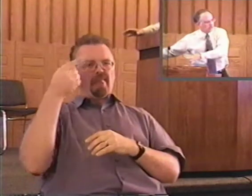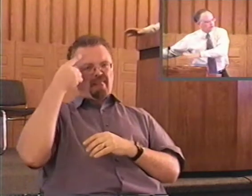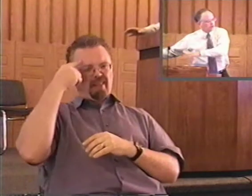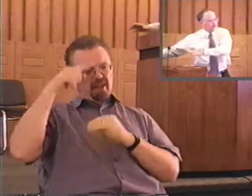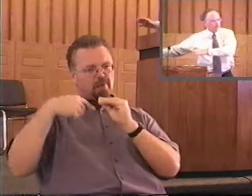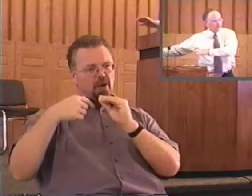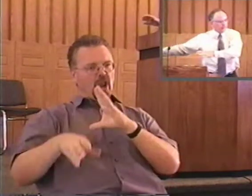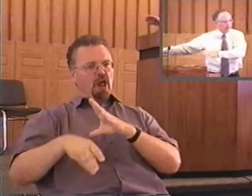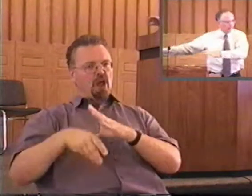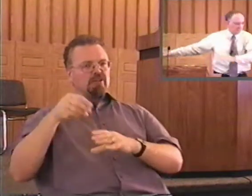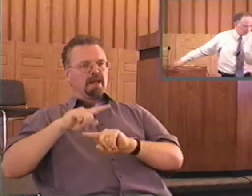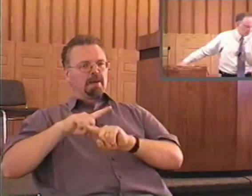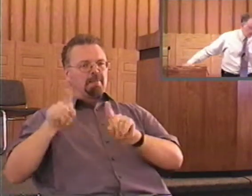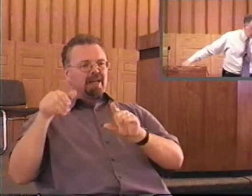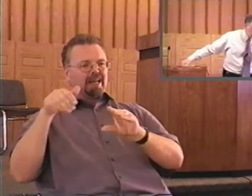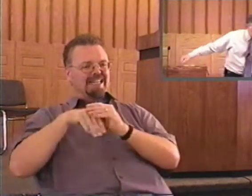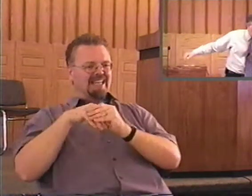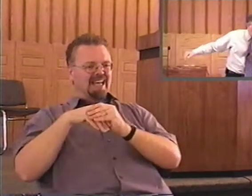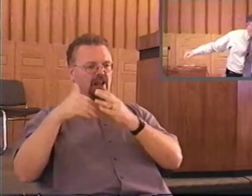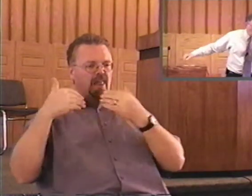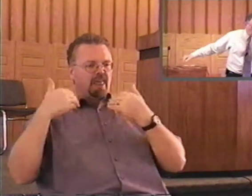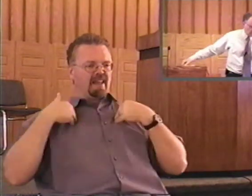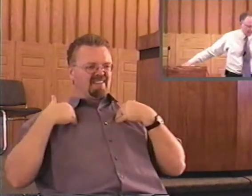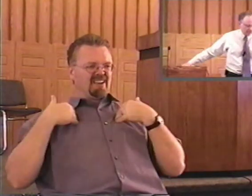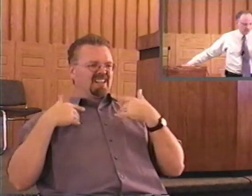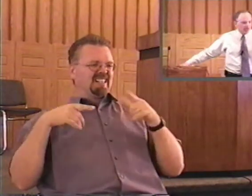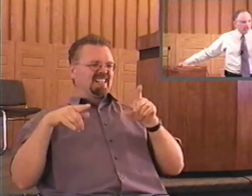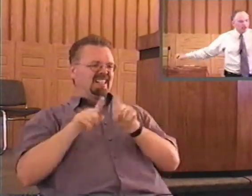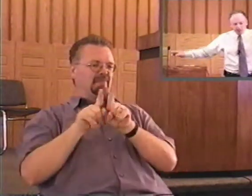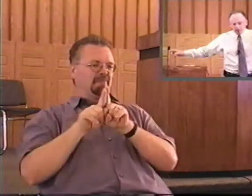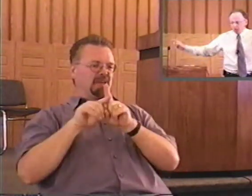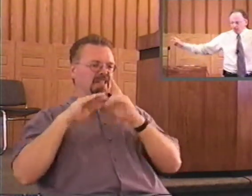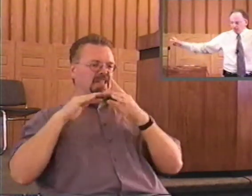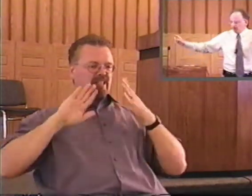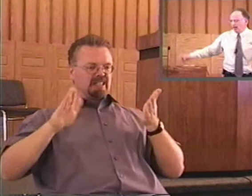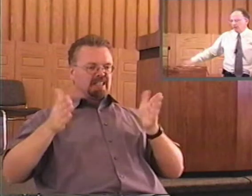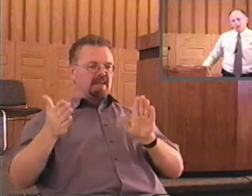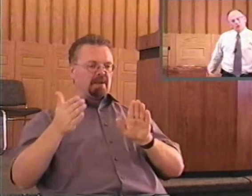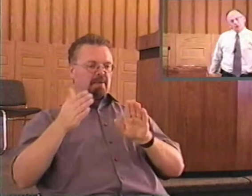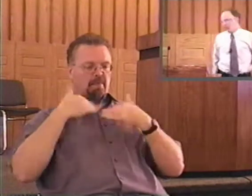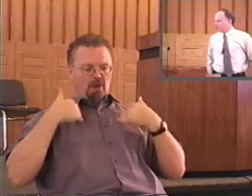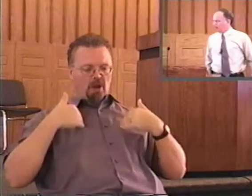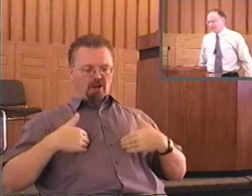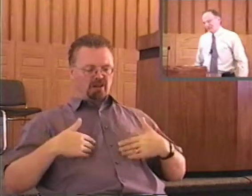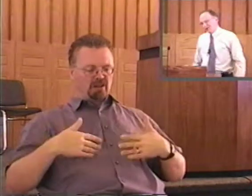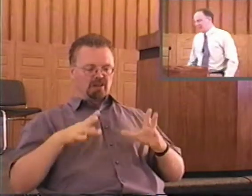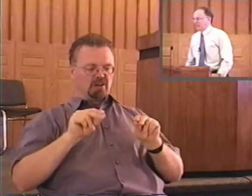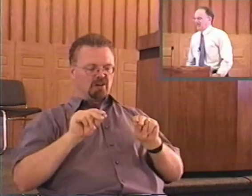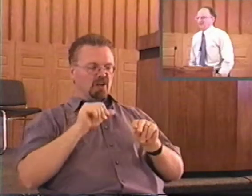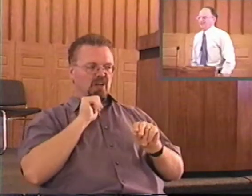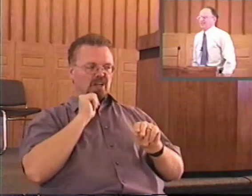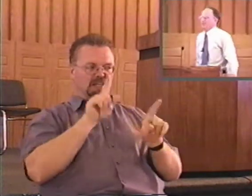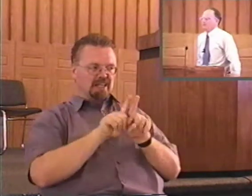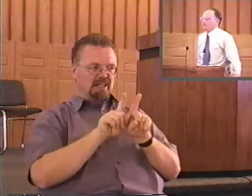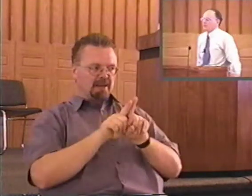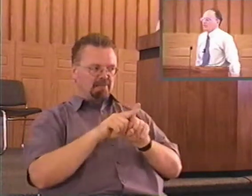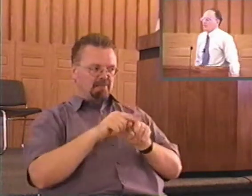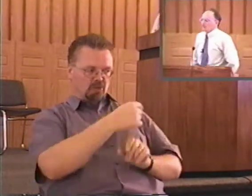and inside they're full of dead man's bodies. Don't worry, guys. That'll never happen to you. That's not what he's